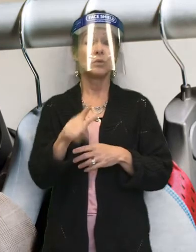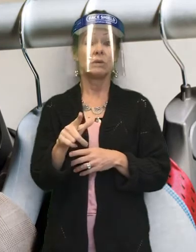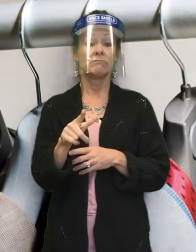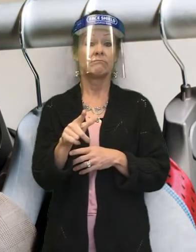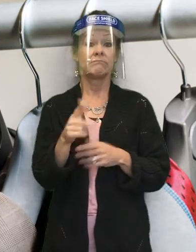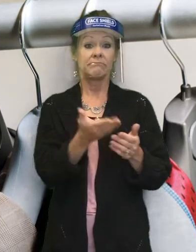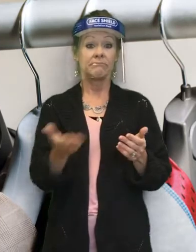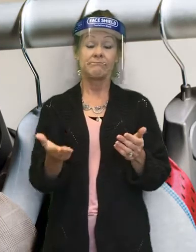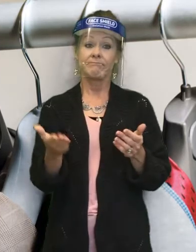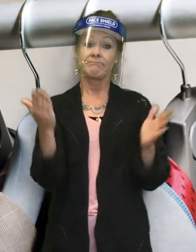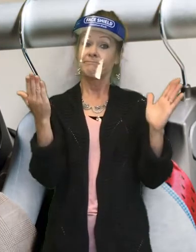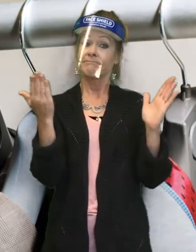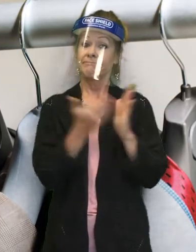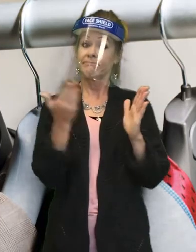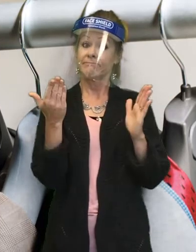prohibited.